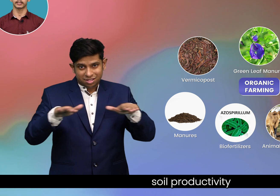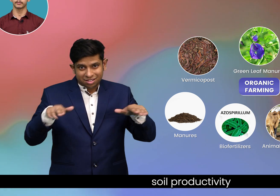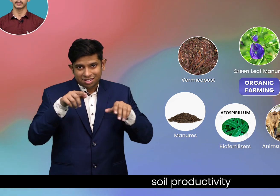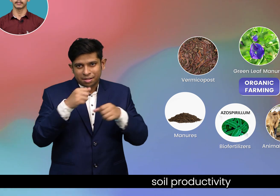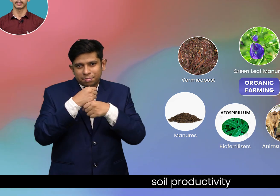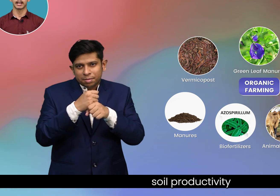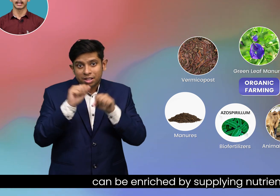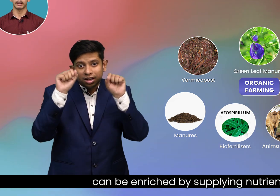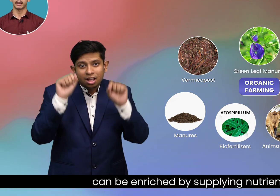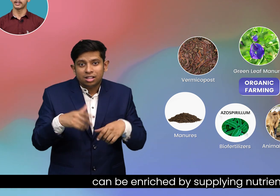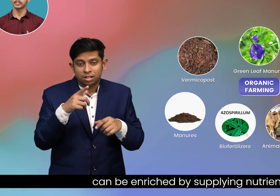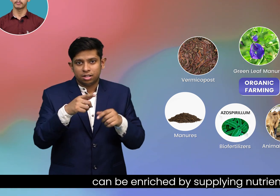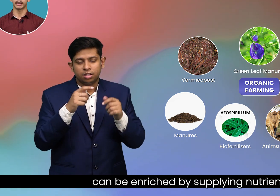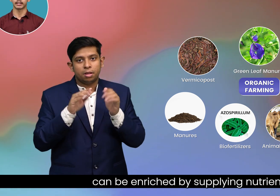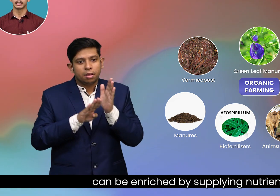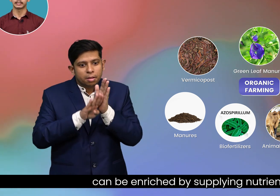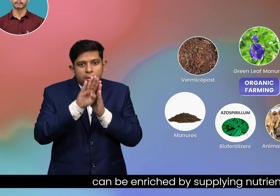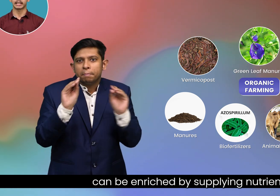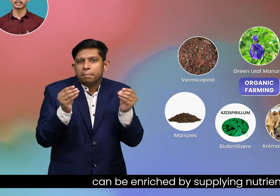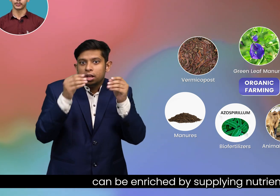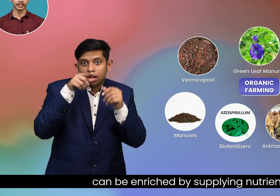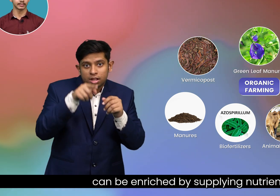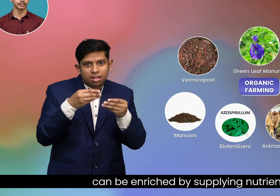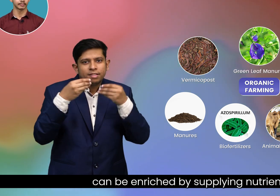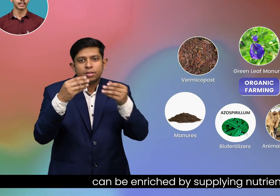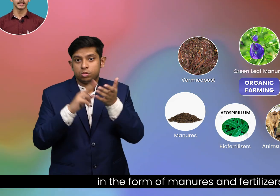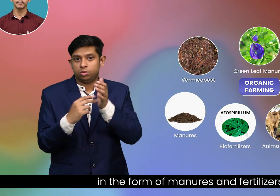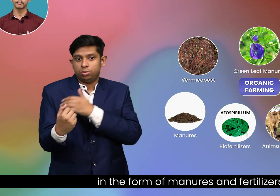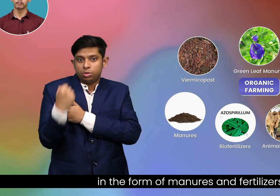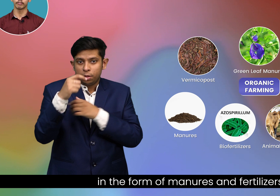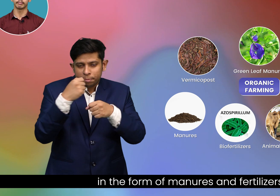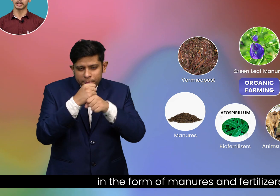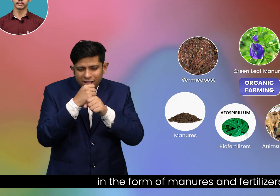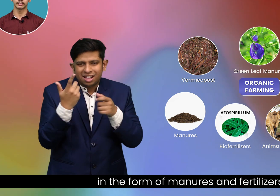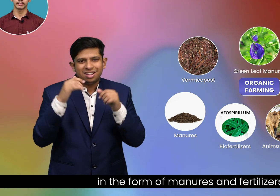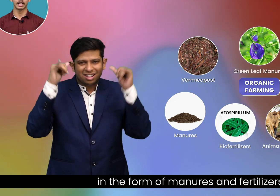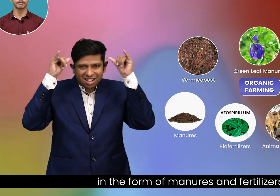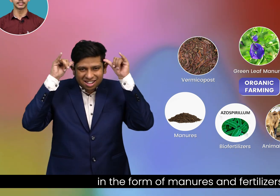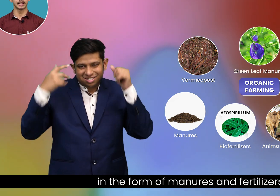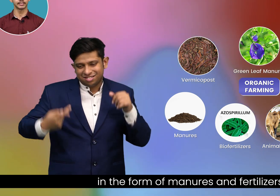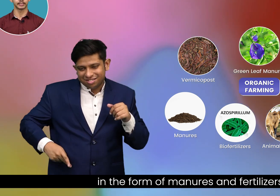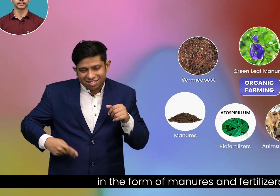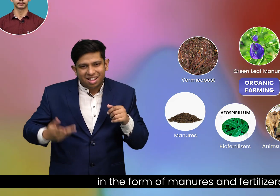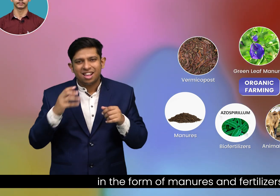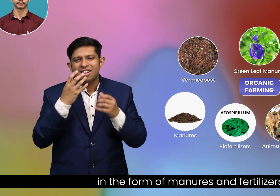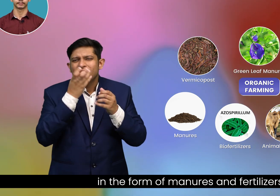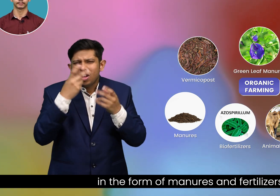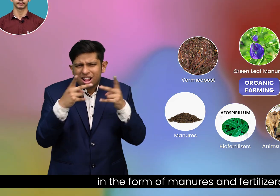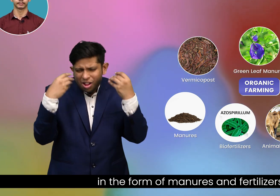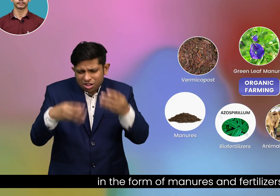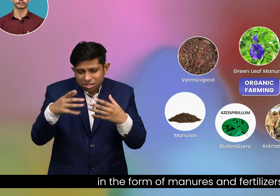Soil productivity can be enriched by supplying nutrients in the form of manures and fertilizers.